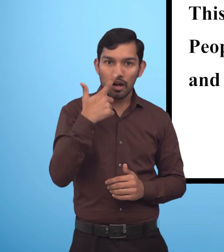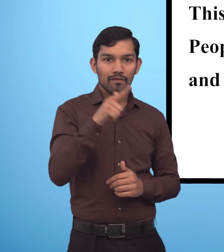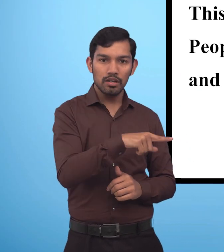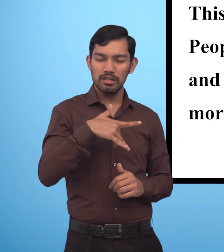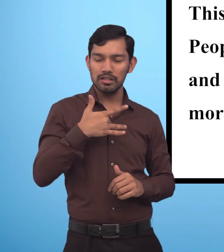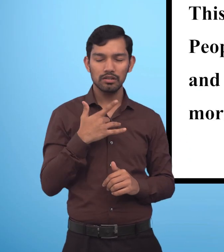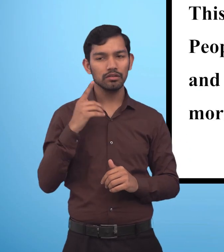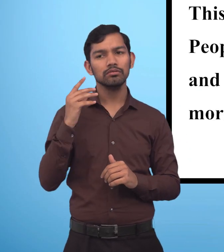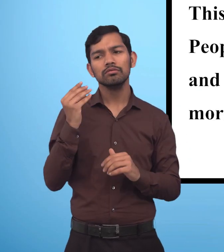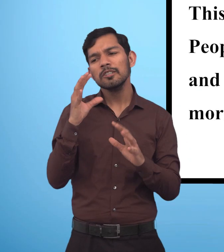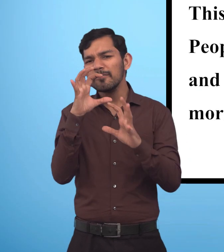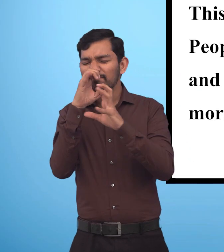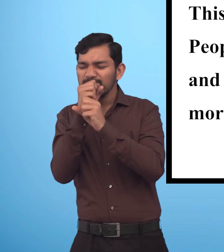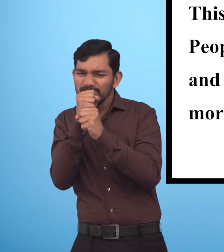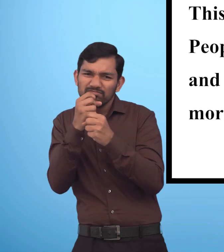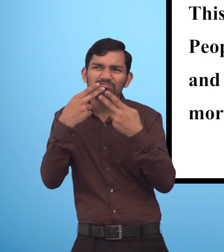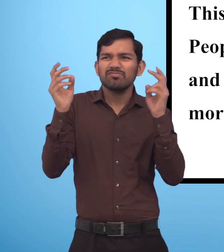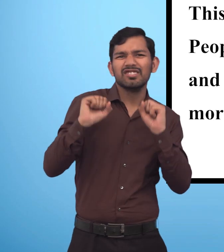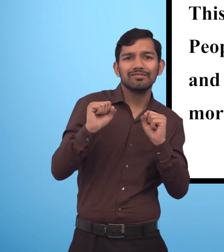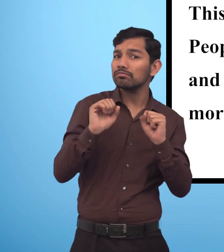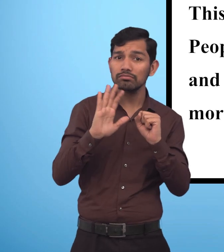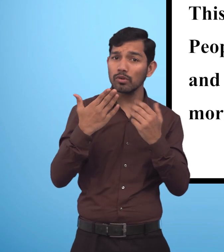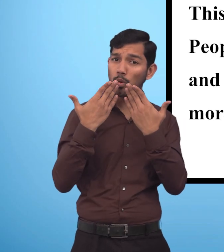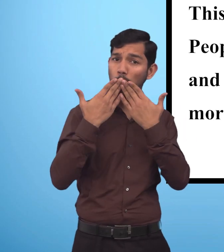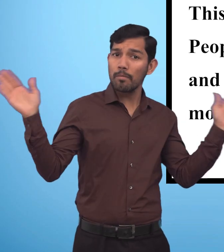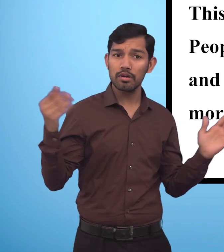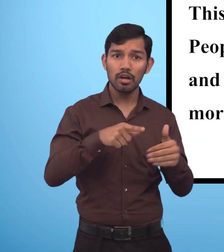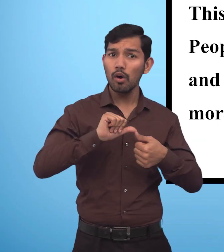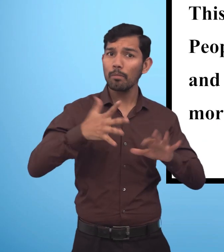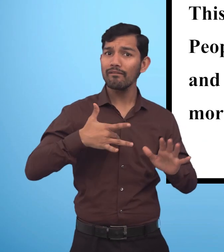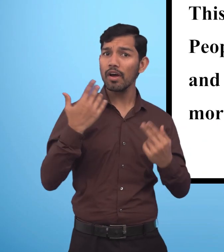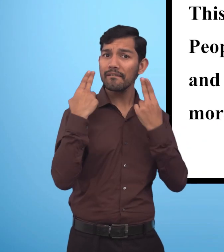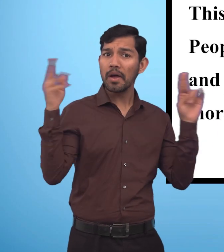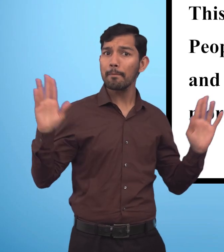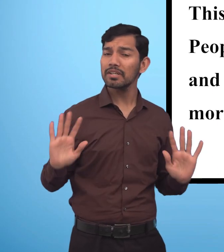Ila was no more a hidden talent, but famous.